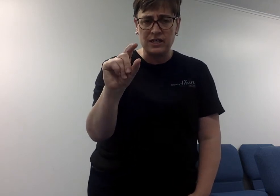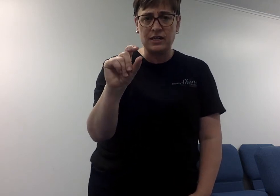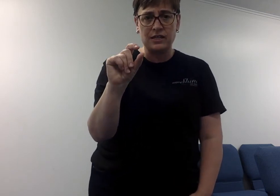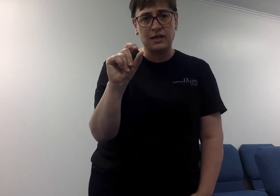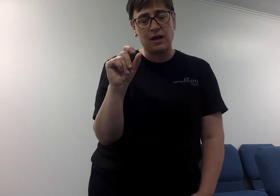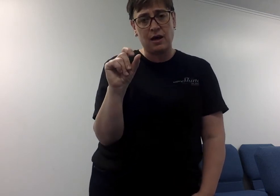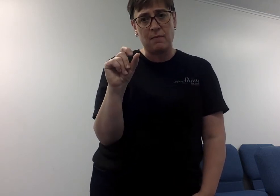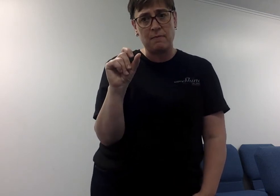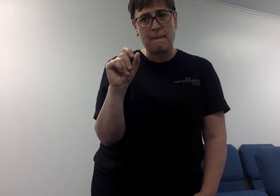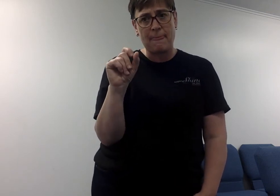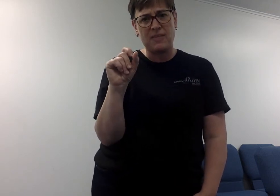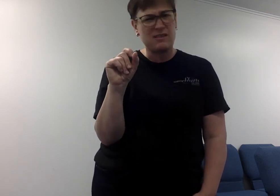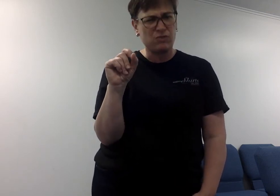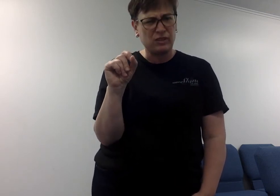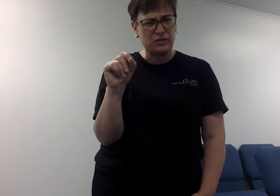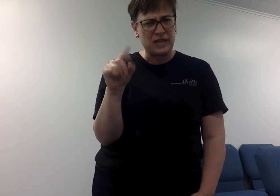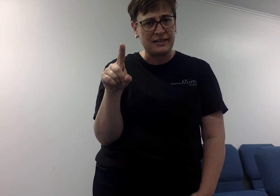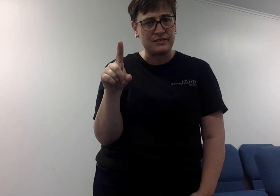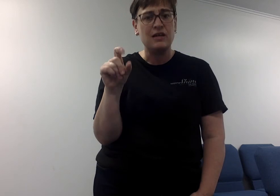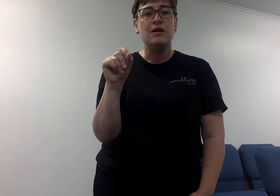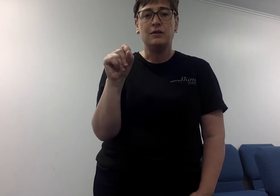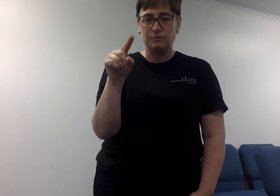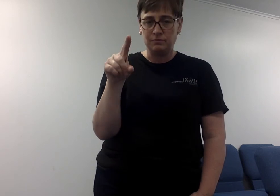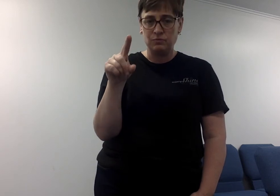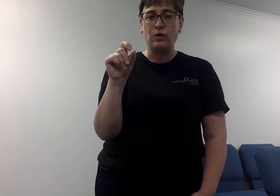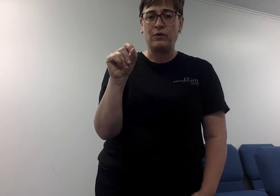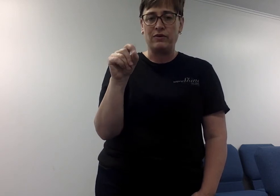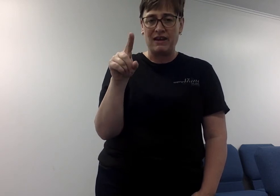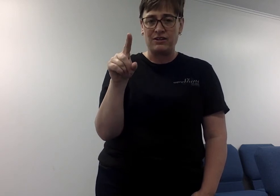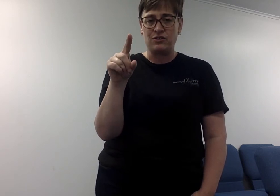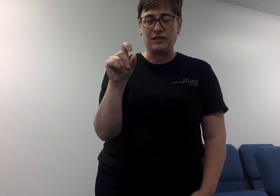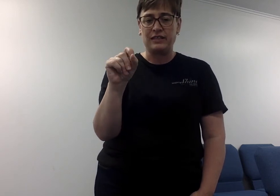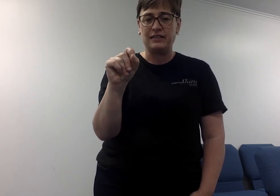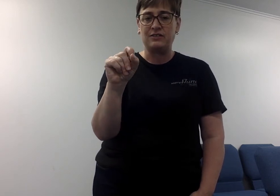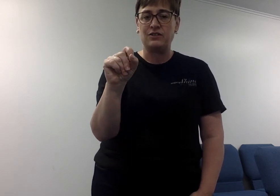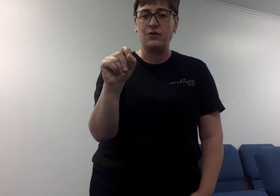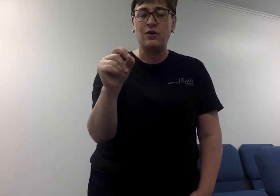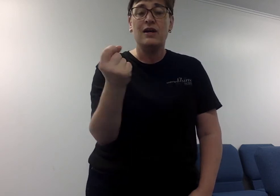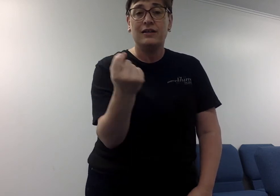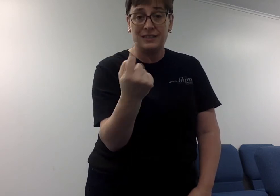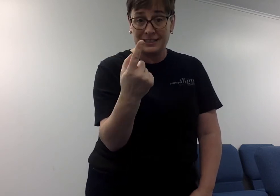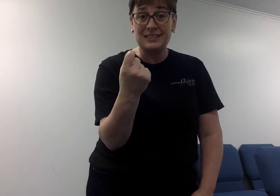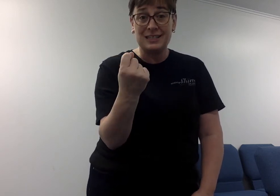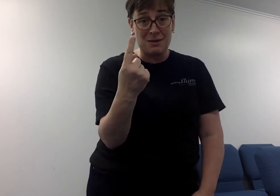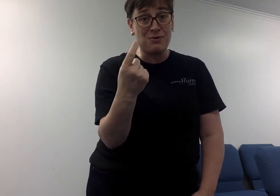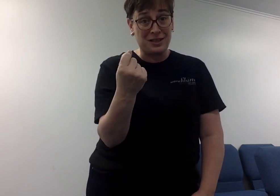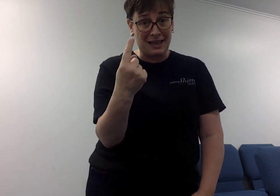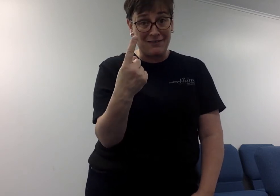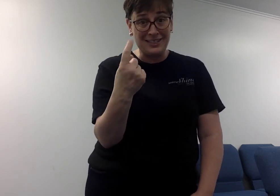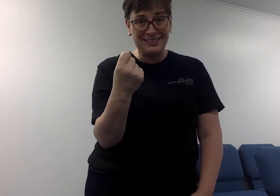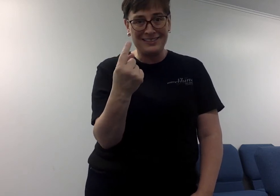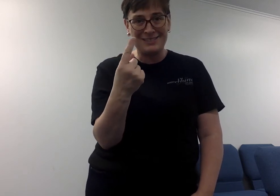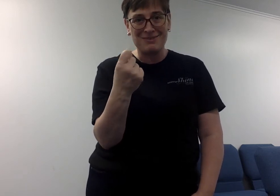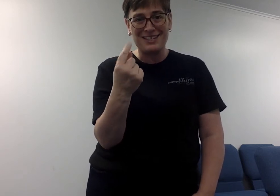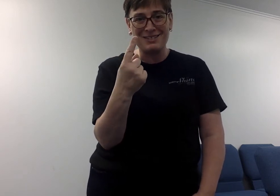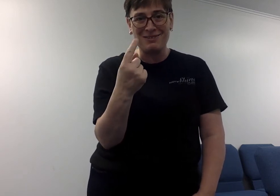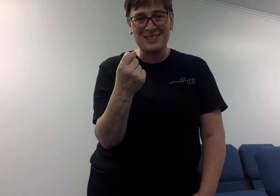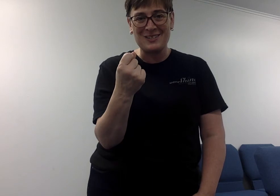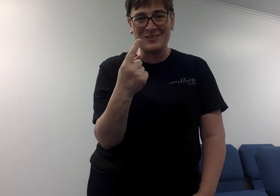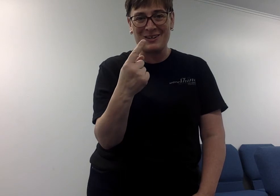done several other signs where we've had to do like this. So it's the number 11 is what it is. We just learned our